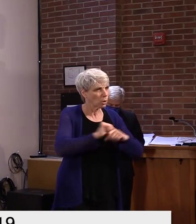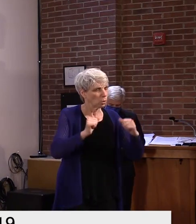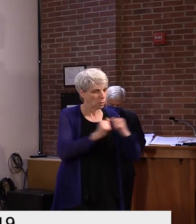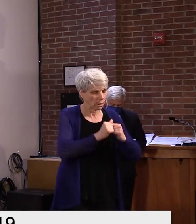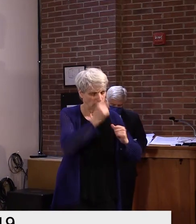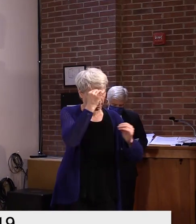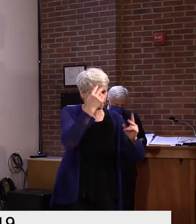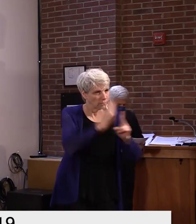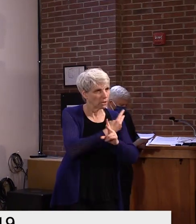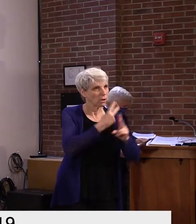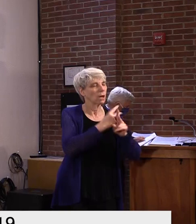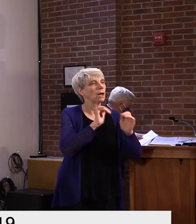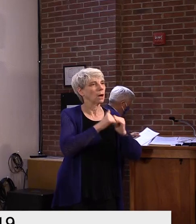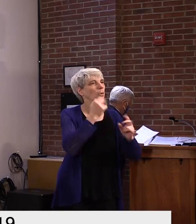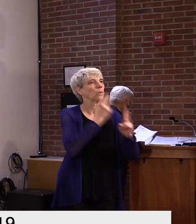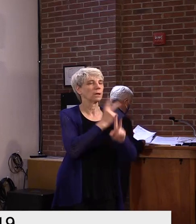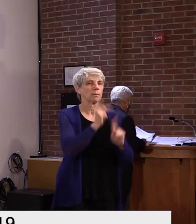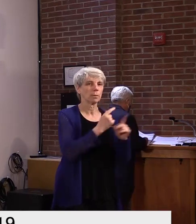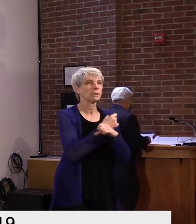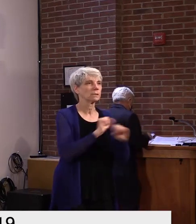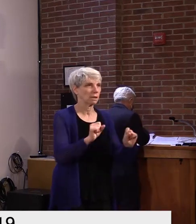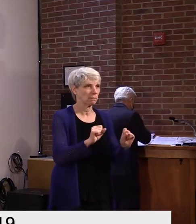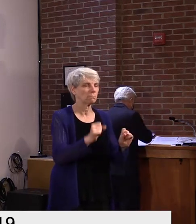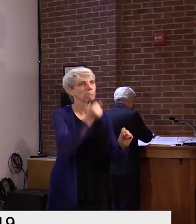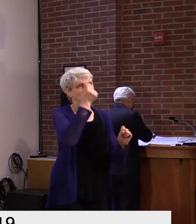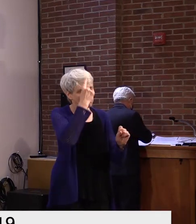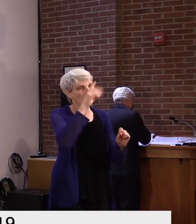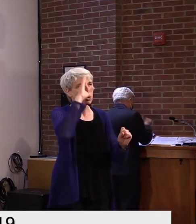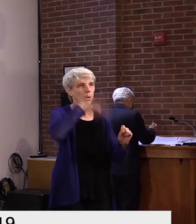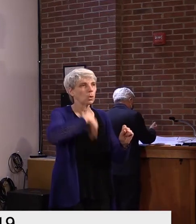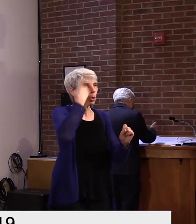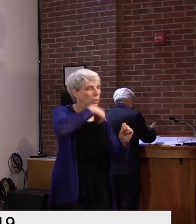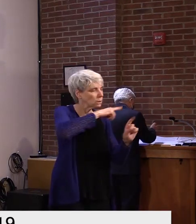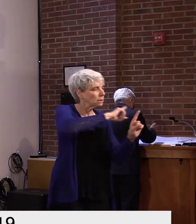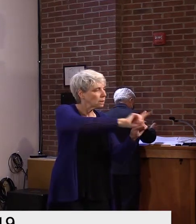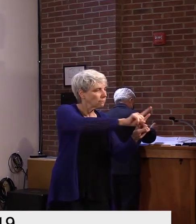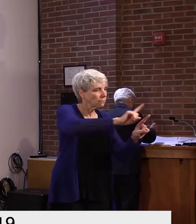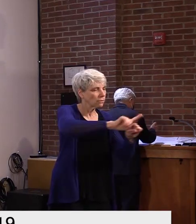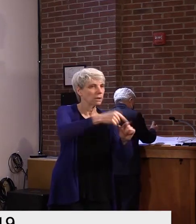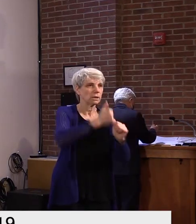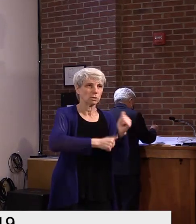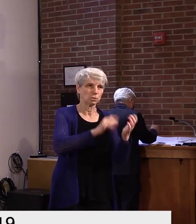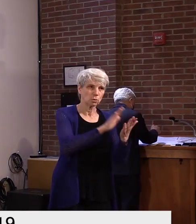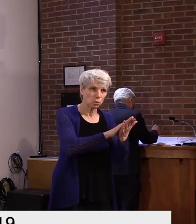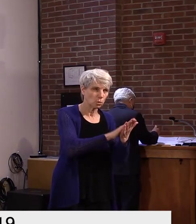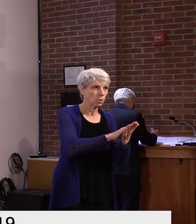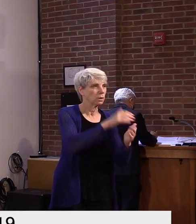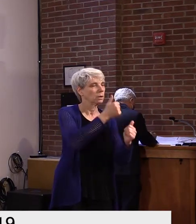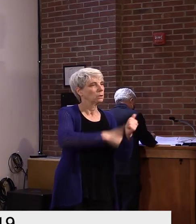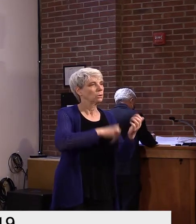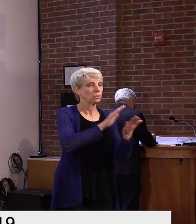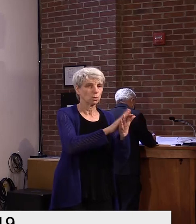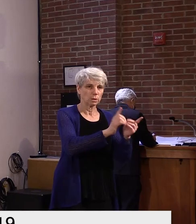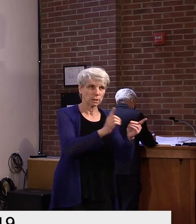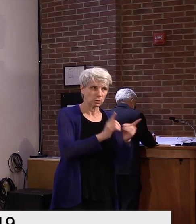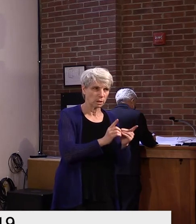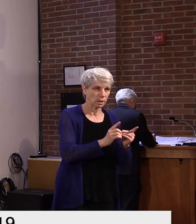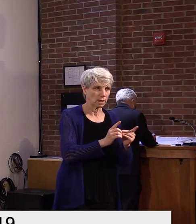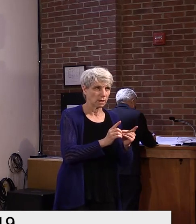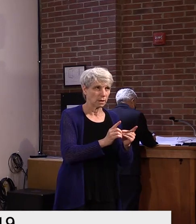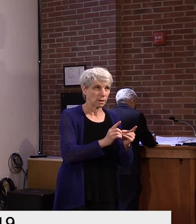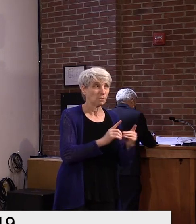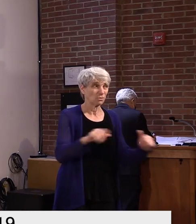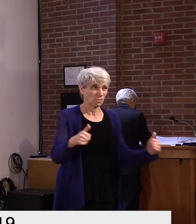it takes in each school and school district. These are challenging times for everyone, especially for parents and